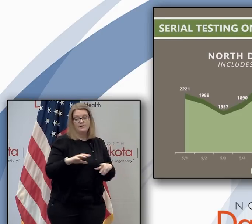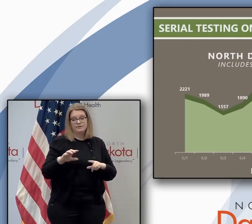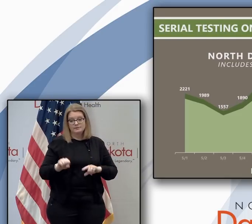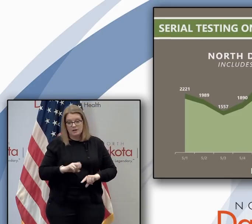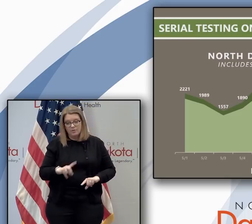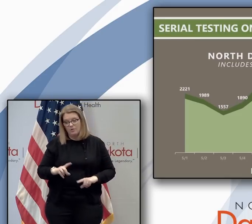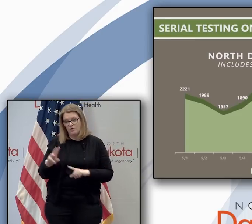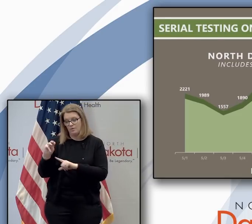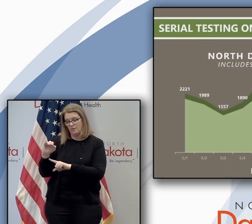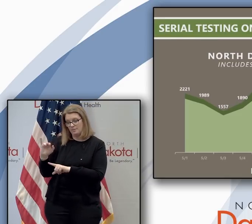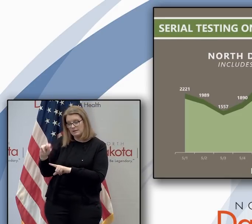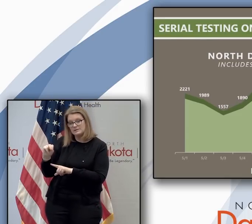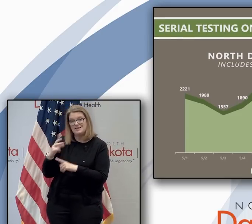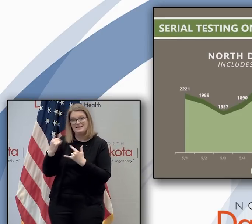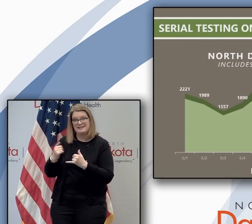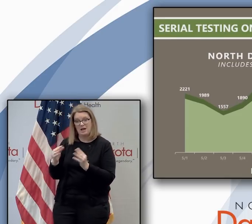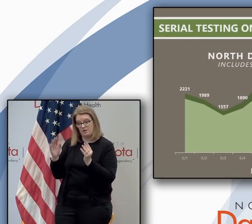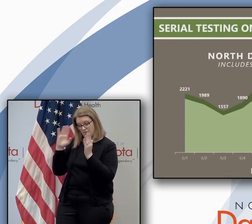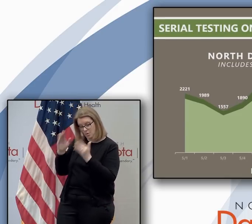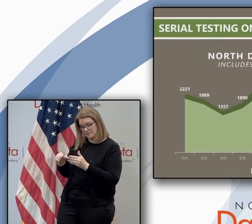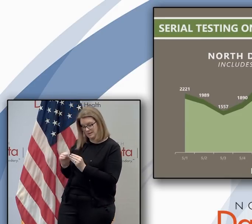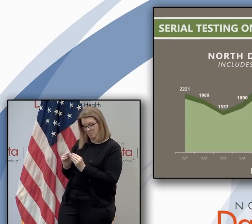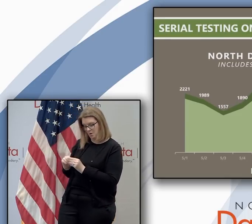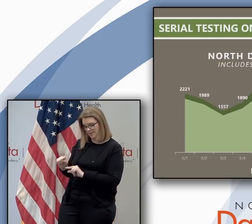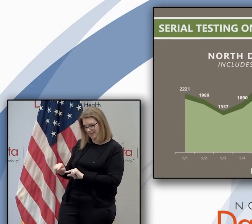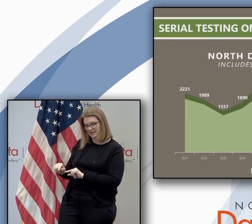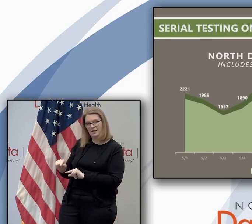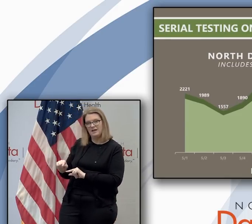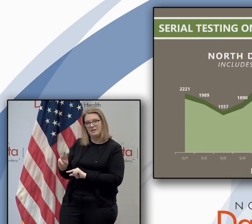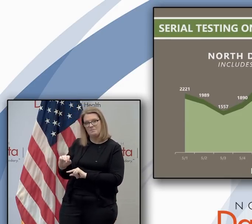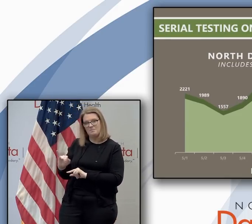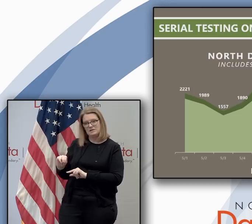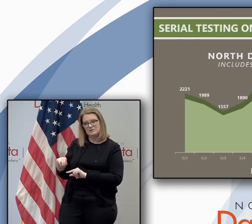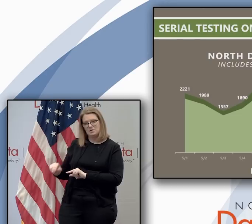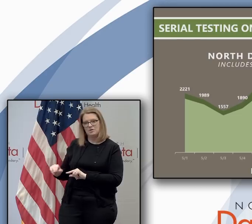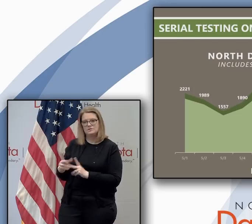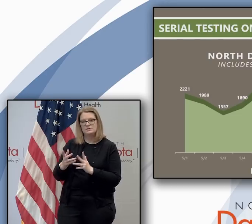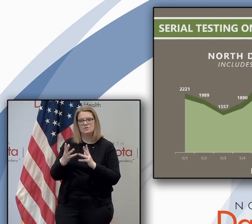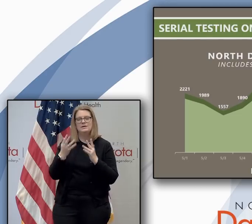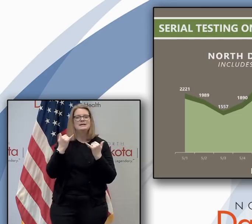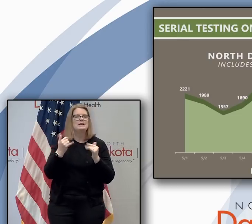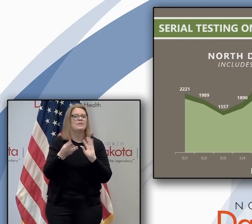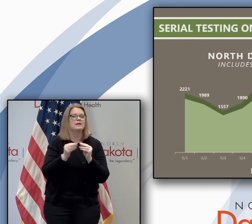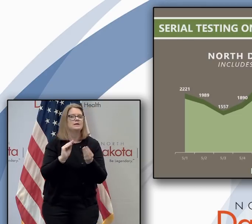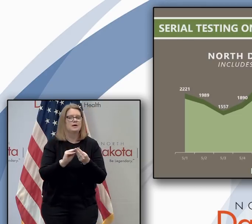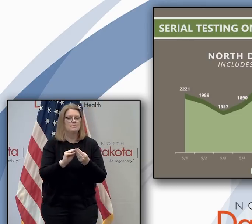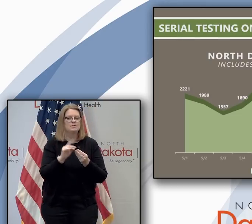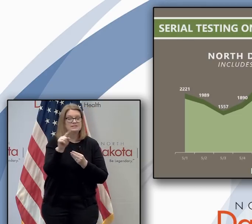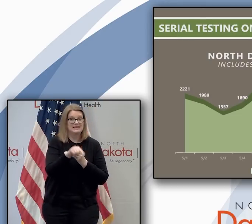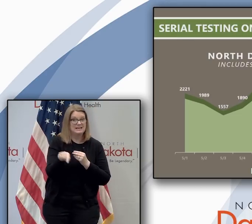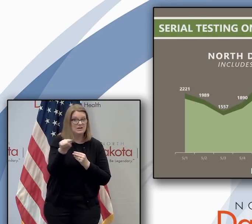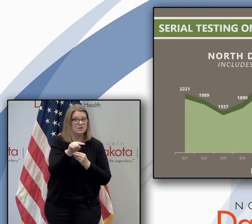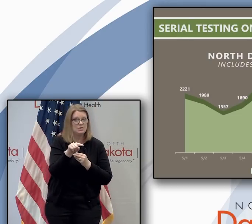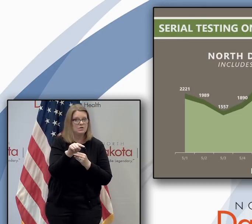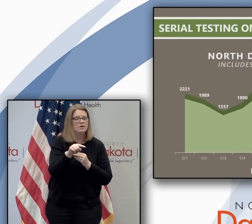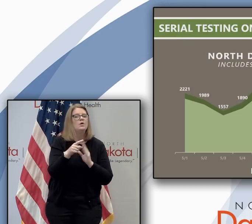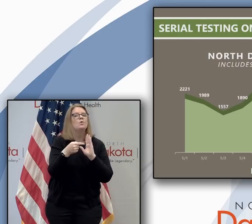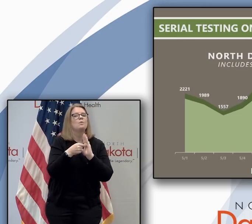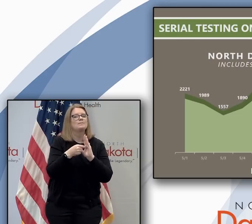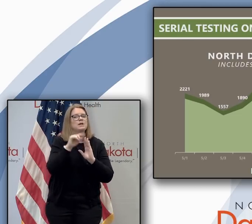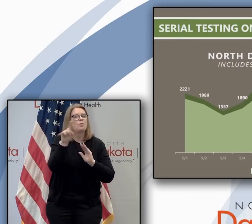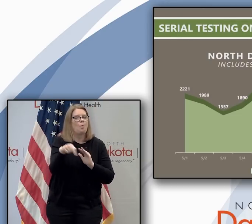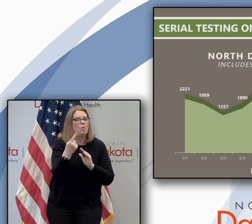Minnesotans, and now doing more testing in Minnesota, but all of that data is stripped out of this. The numbers you're seeing represent only people who have North